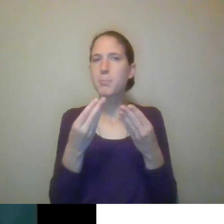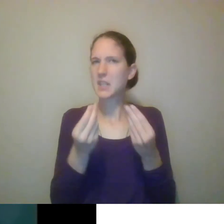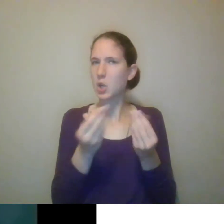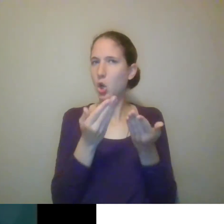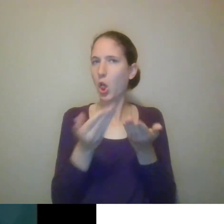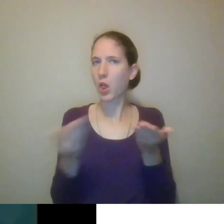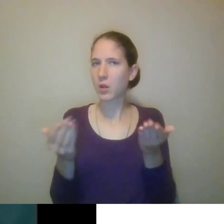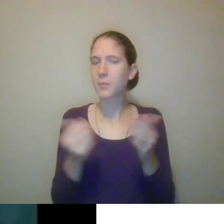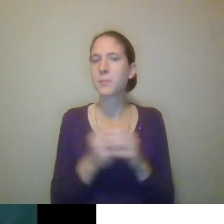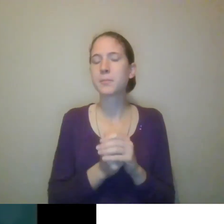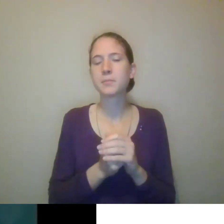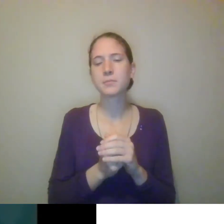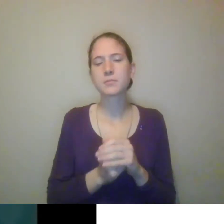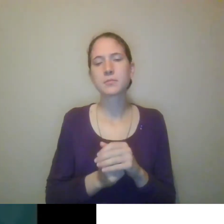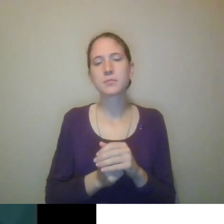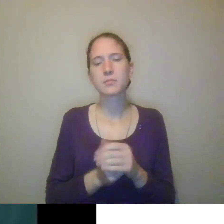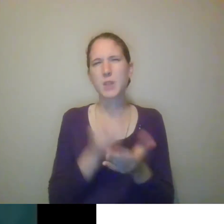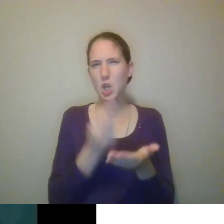material.